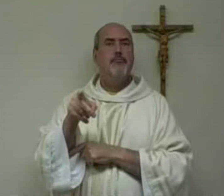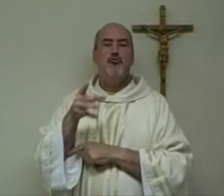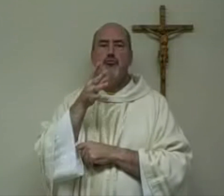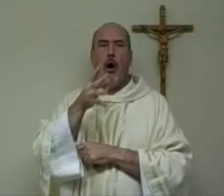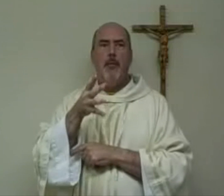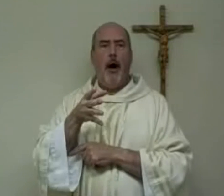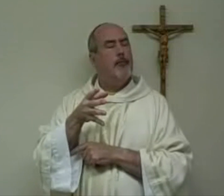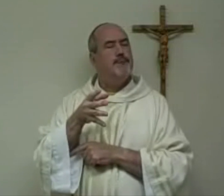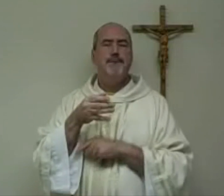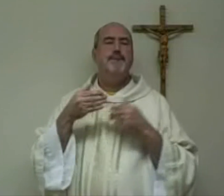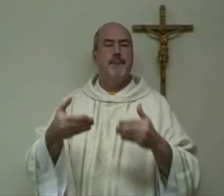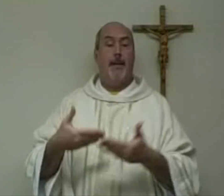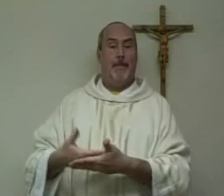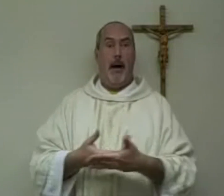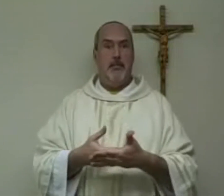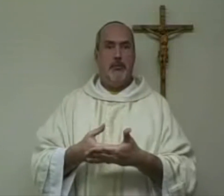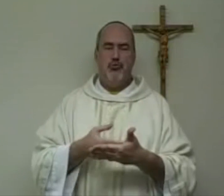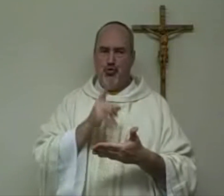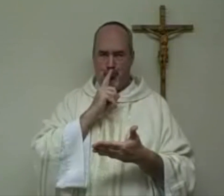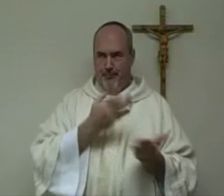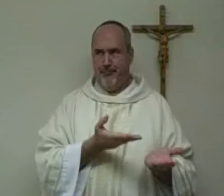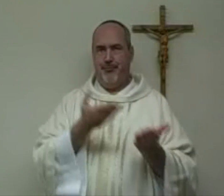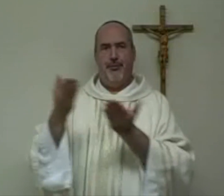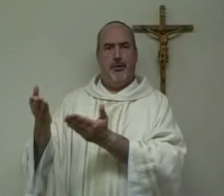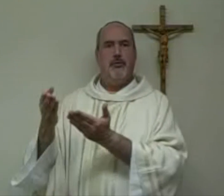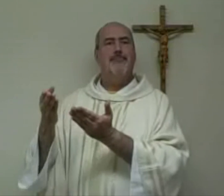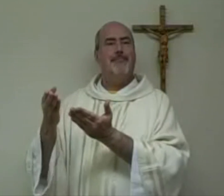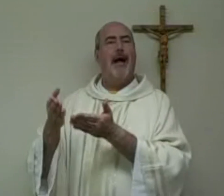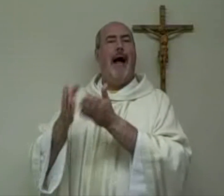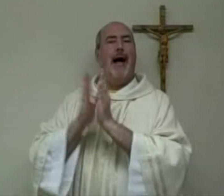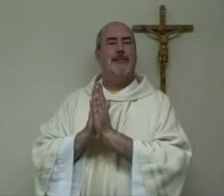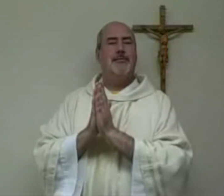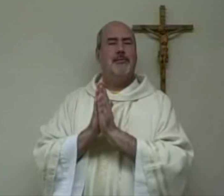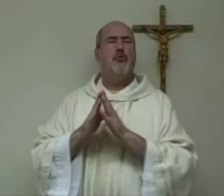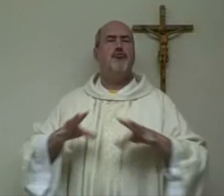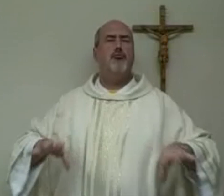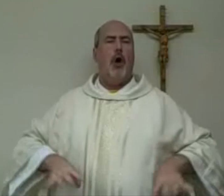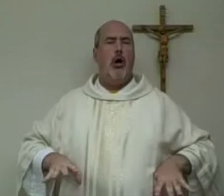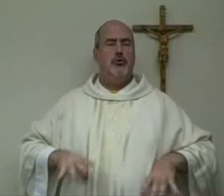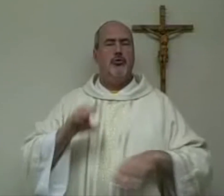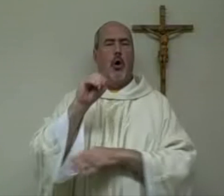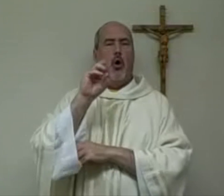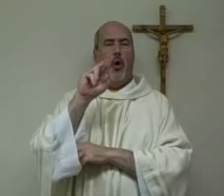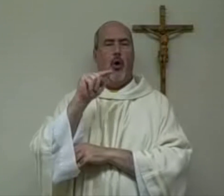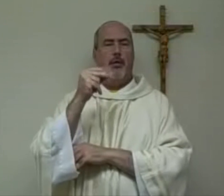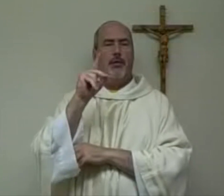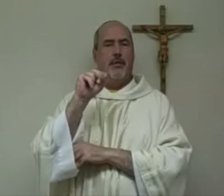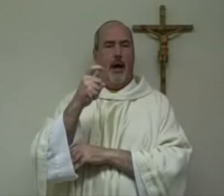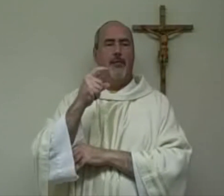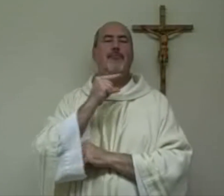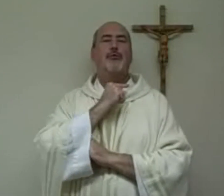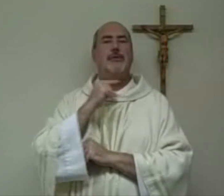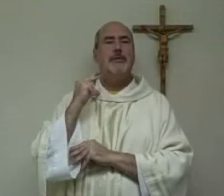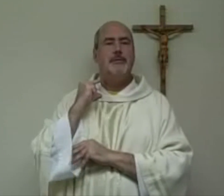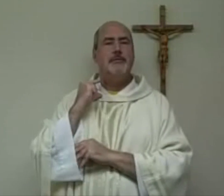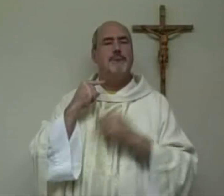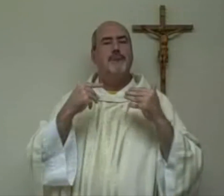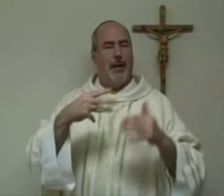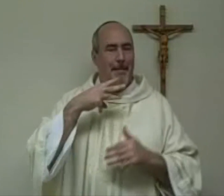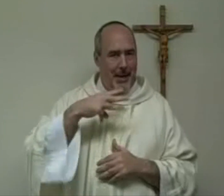parents, decided that the baby should be baptized, and she brought him to the Russian